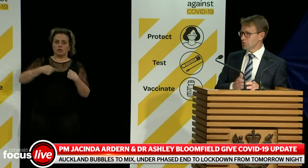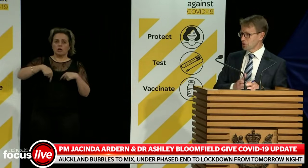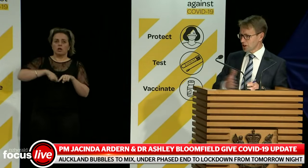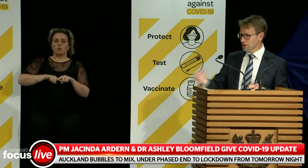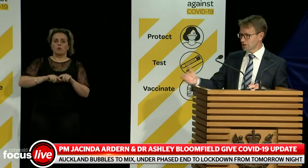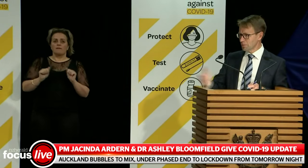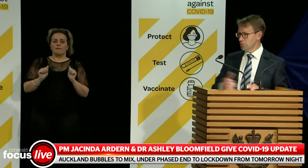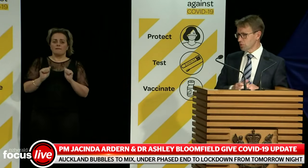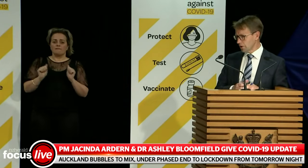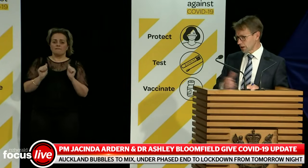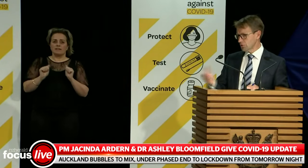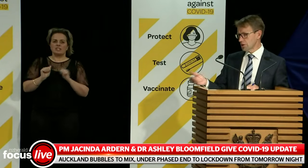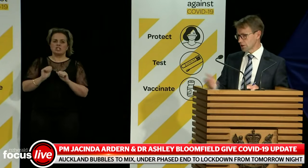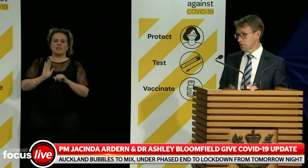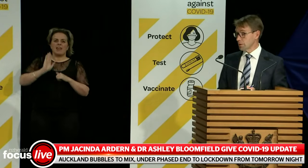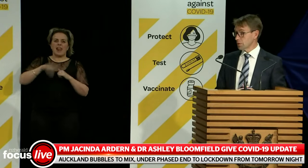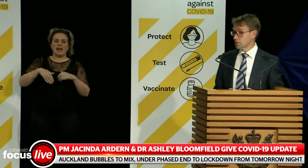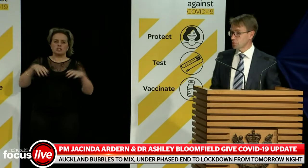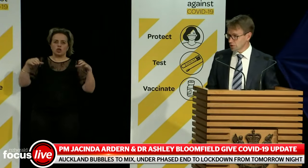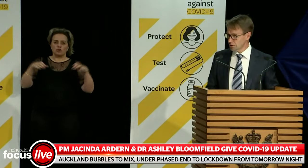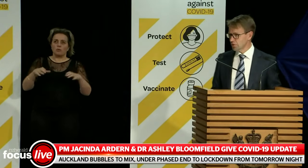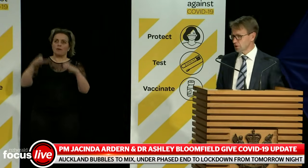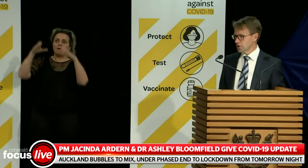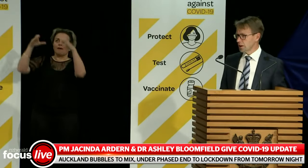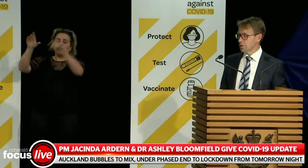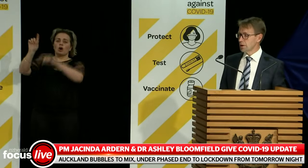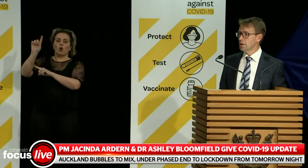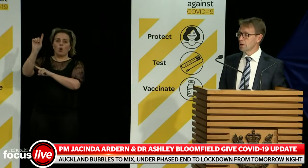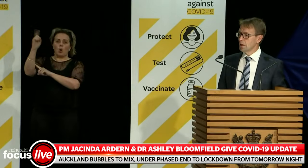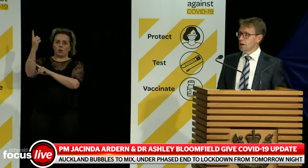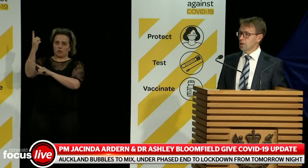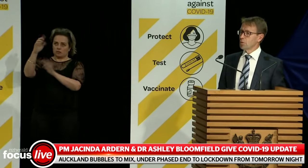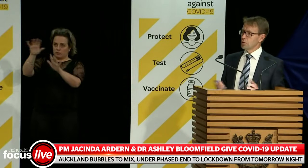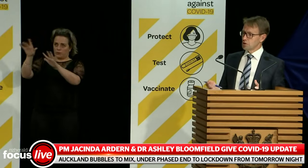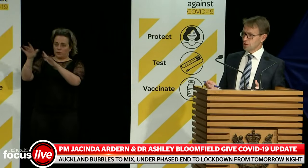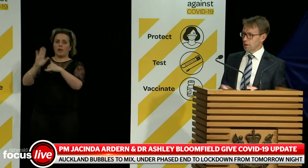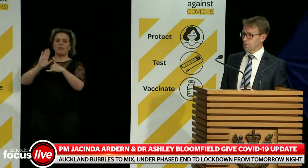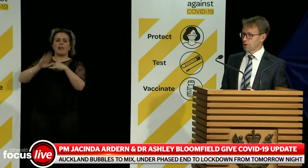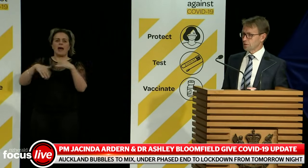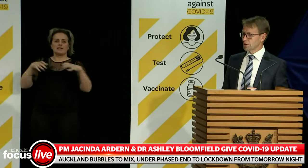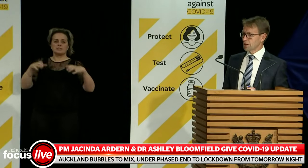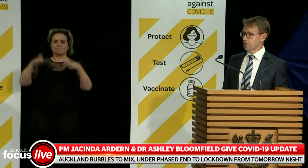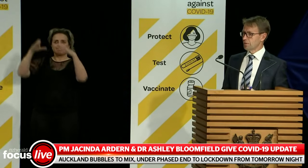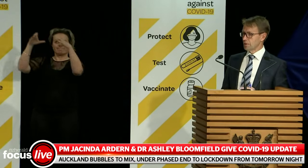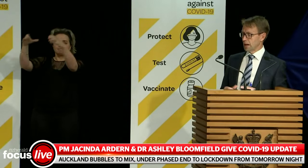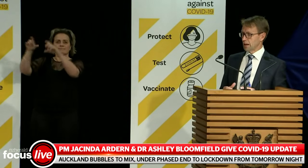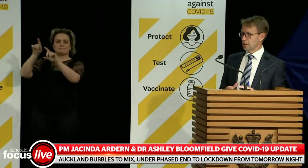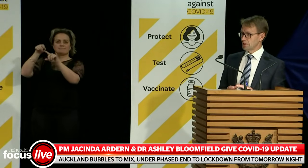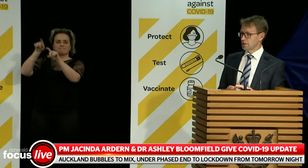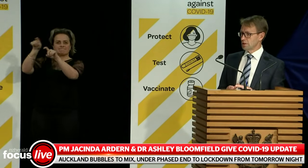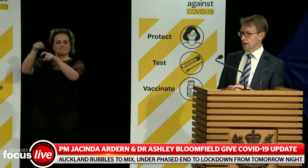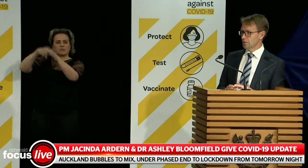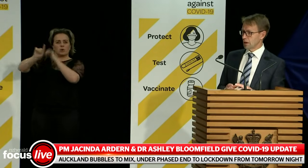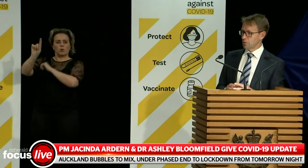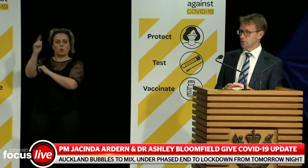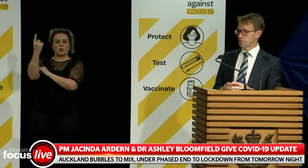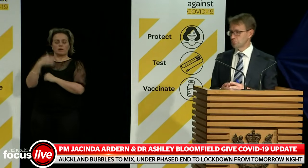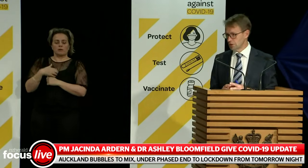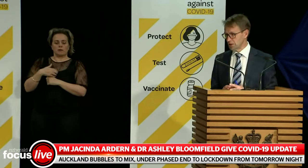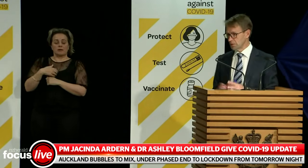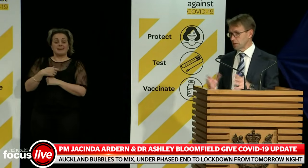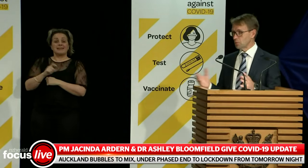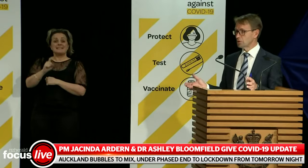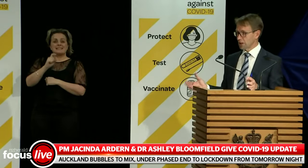finished the last rotation of people, or the last rotation of people into Auckland is finishing up now. And the way we use our public health staff is now,